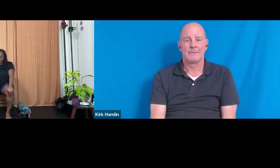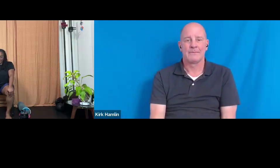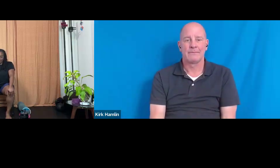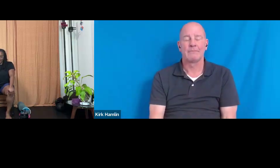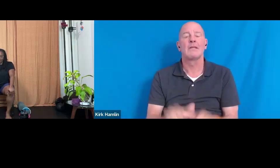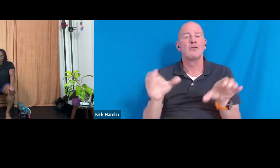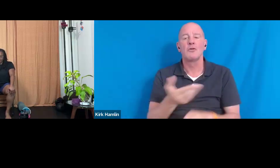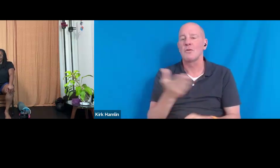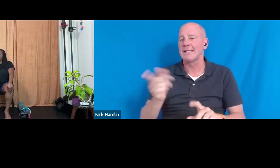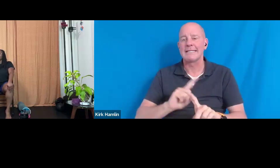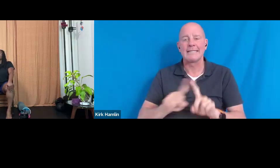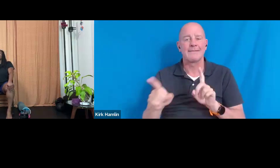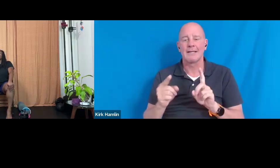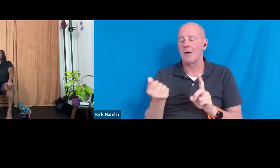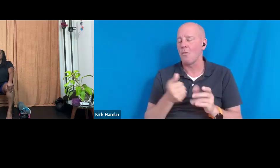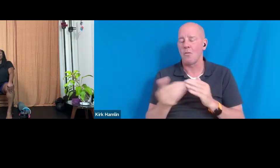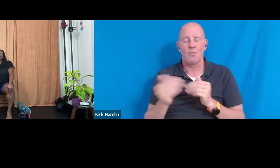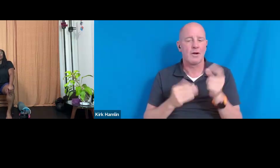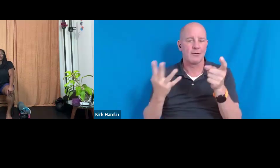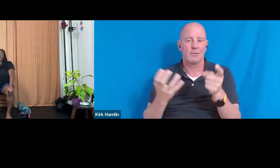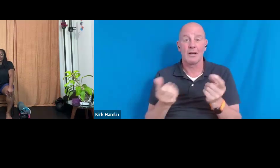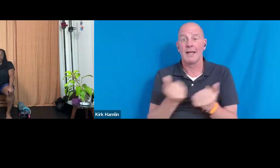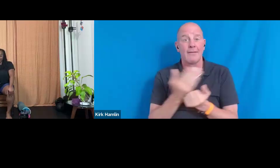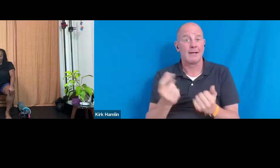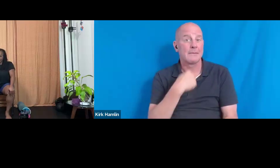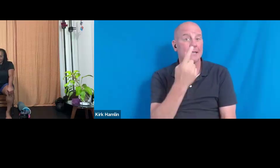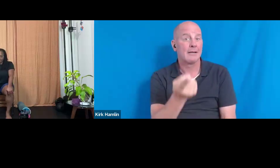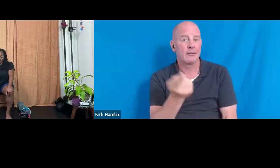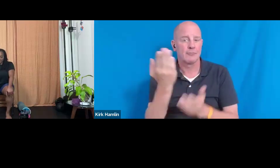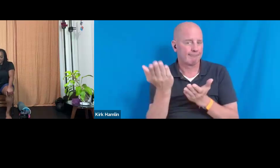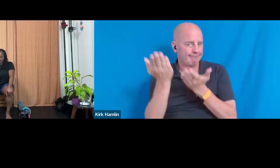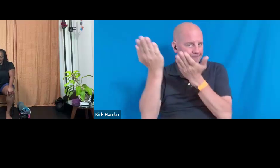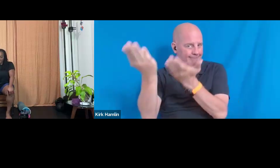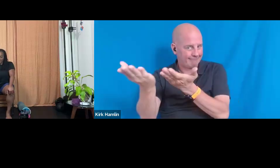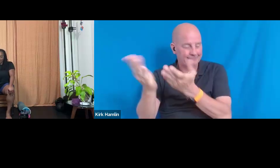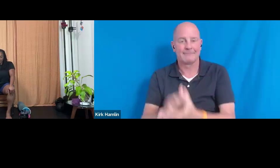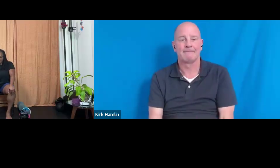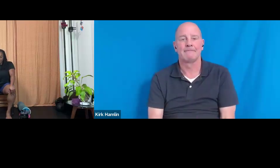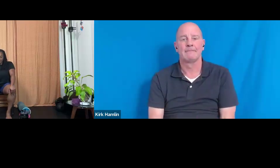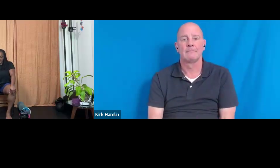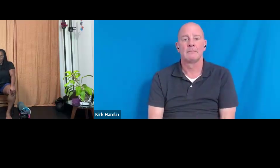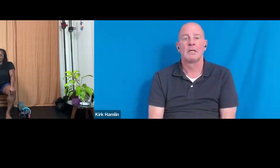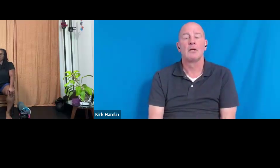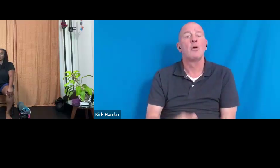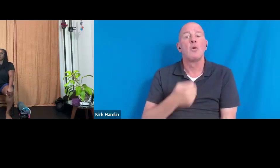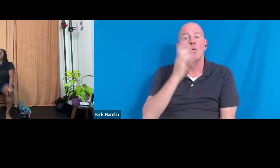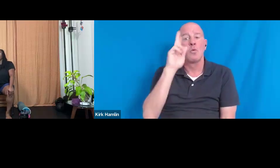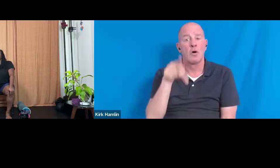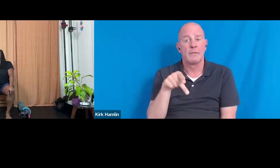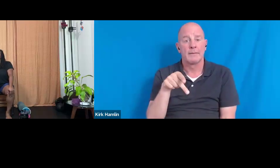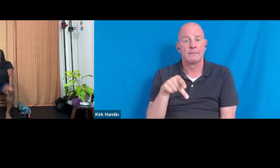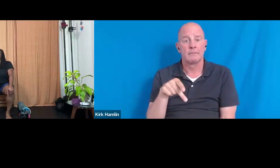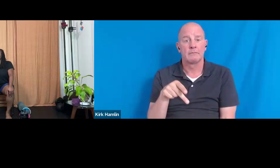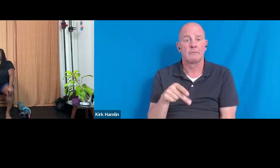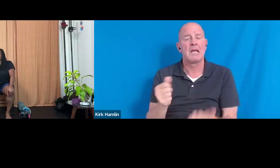things differently whenever you want. Everything I'm telling you is a suggestion. So we're going to start with a warm up. So that means things